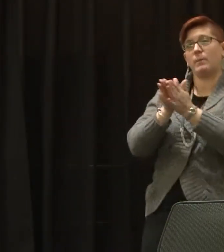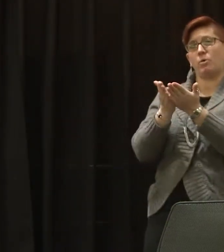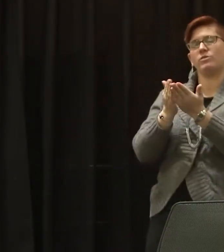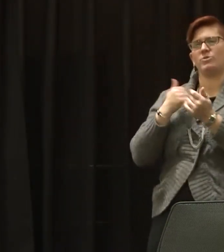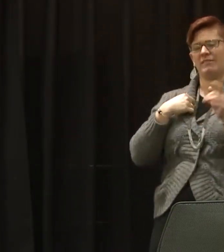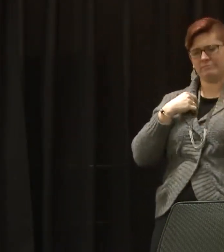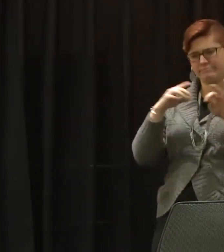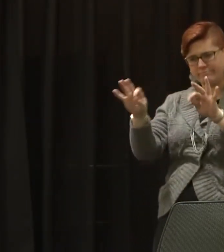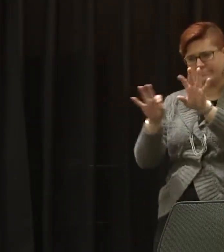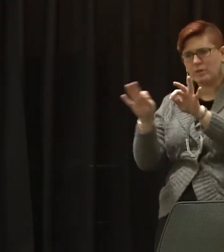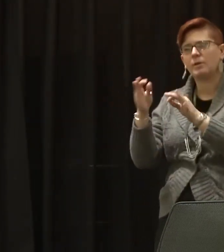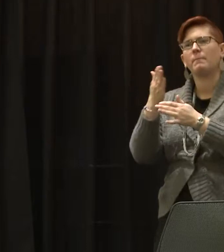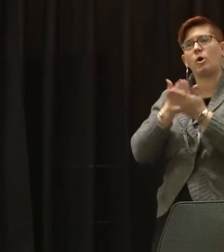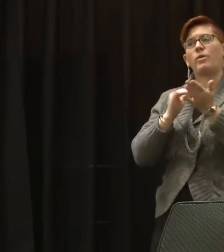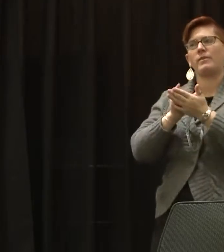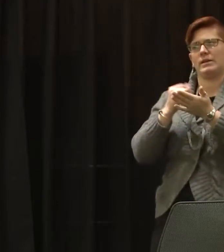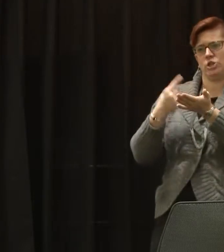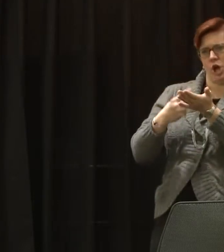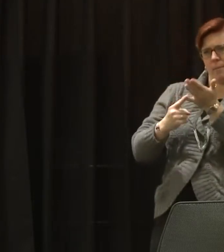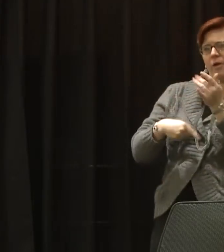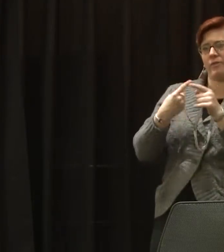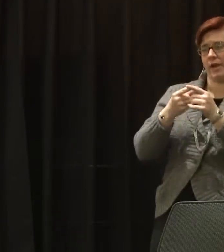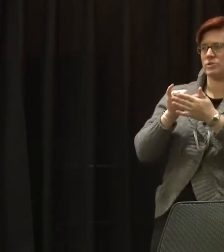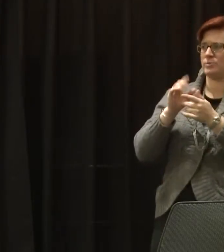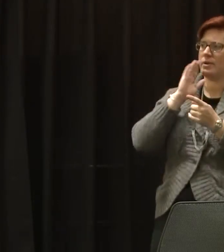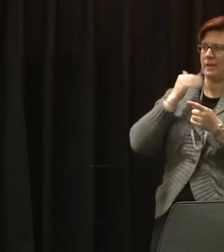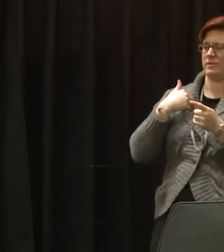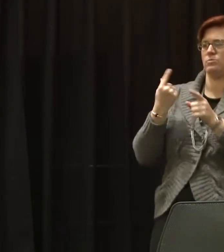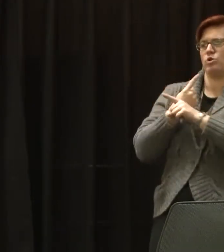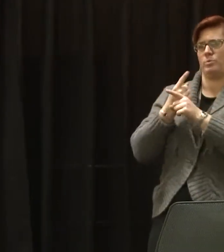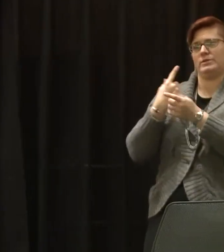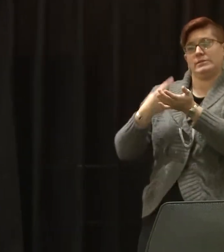talk about that so we can frame it and have it appropriate for this